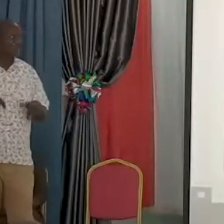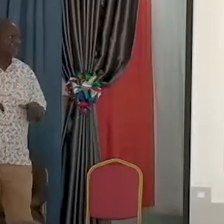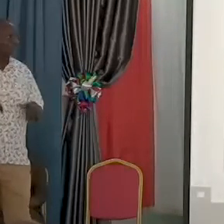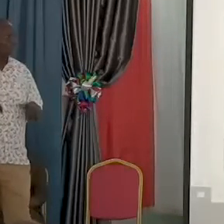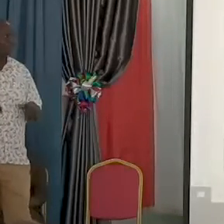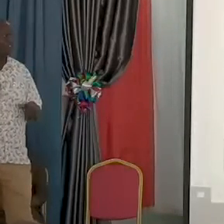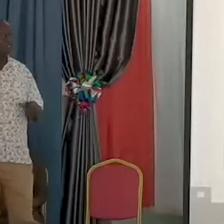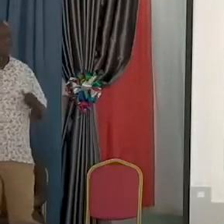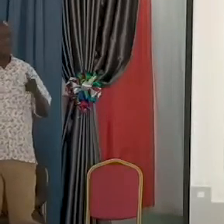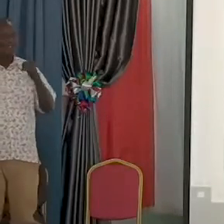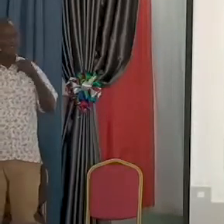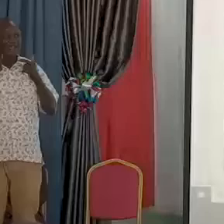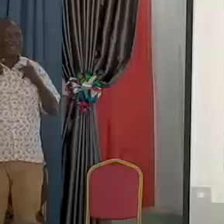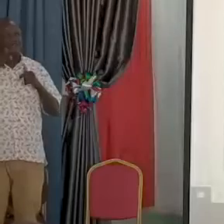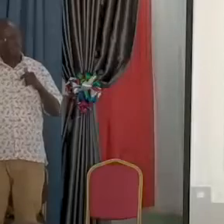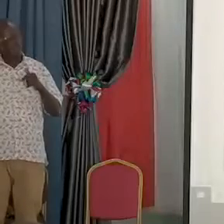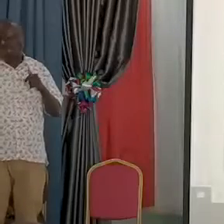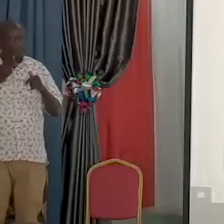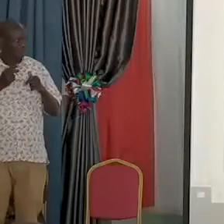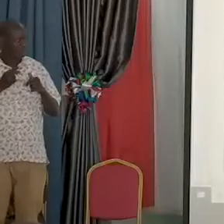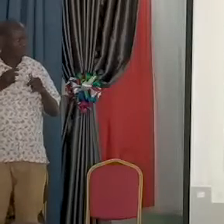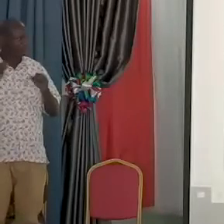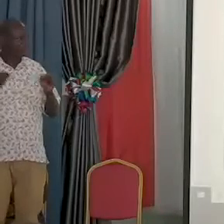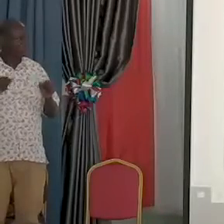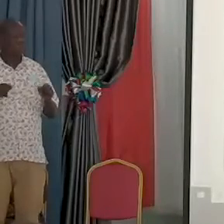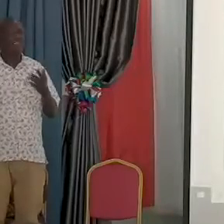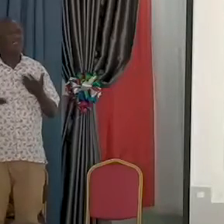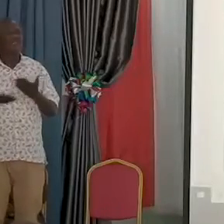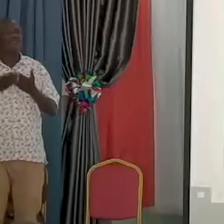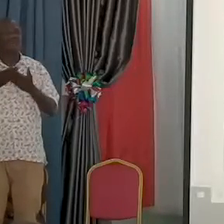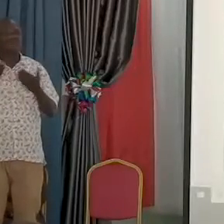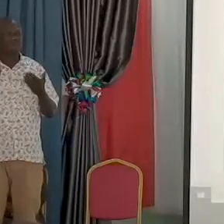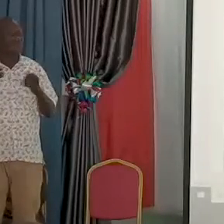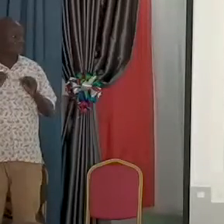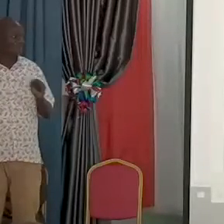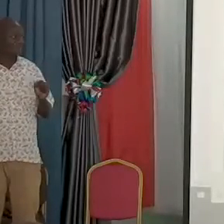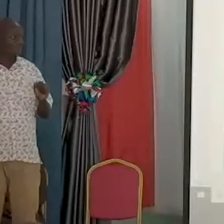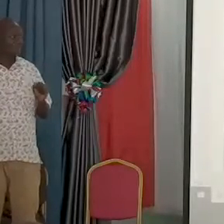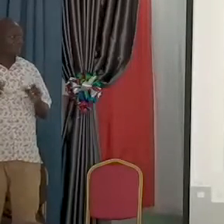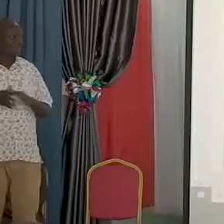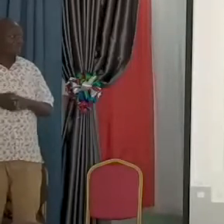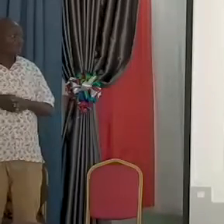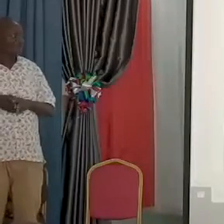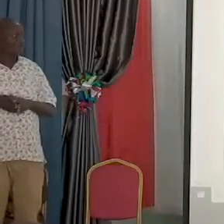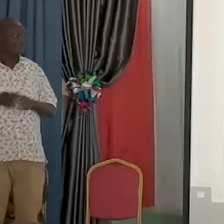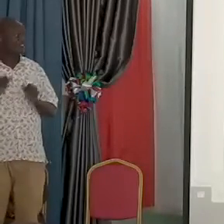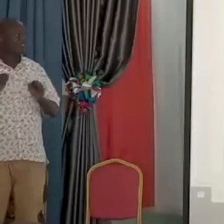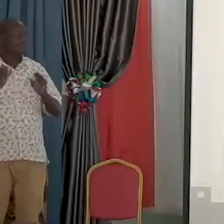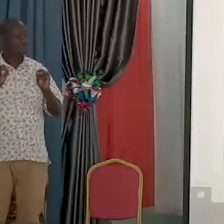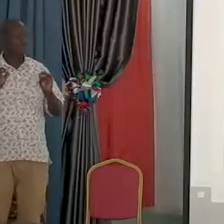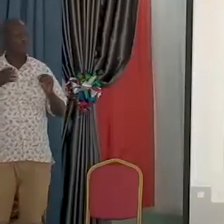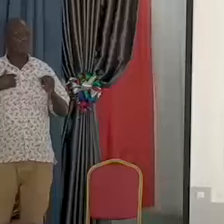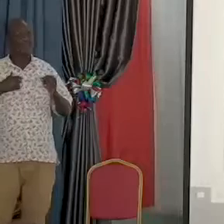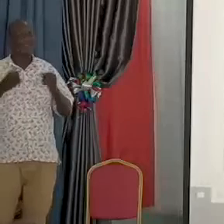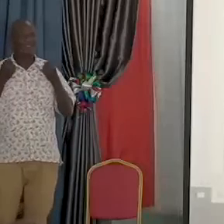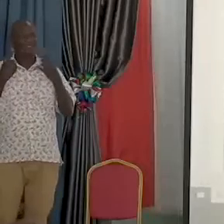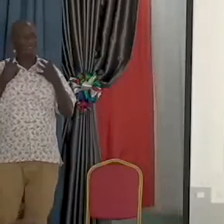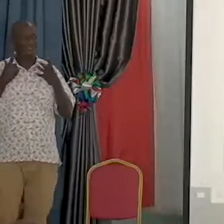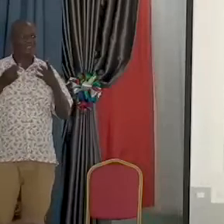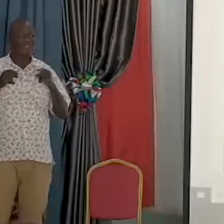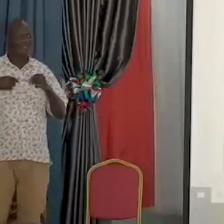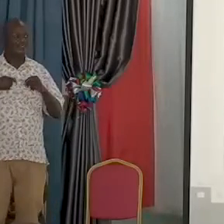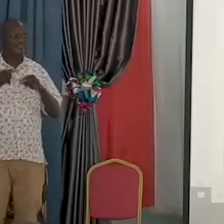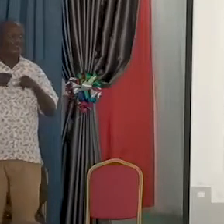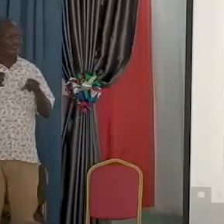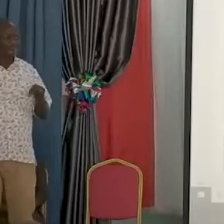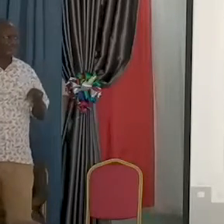who cried, and their parents cried because they could not go to school. And so I understand that children get very excited to be able